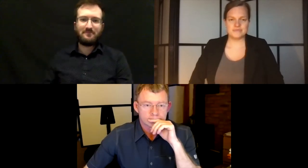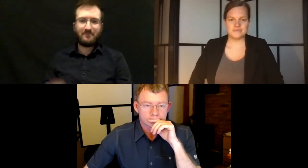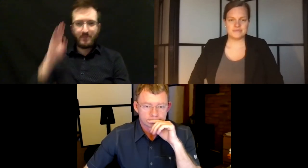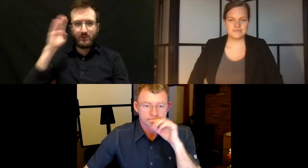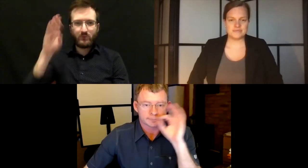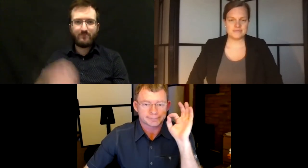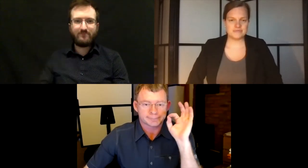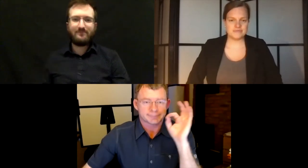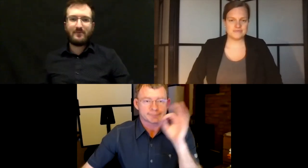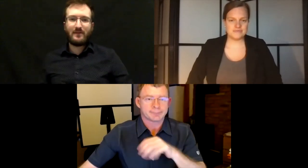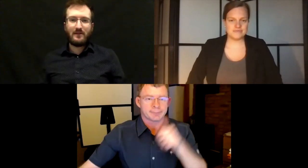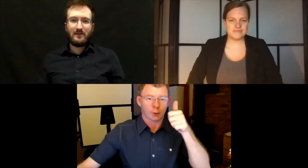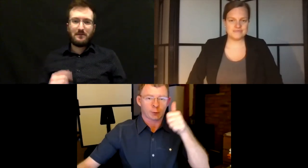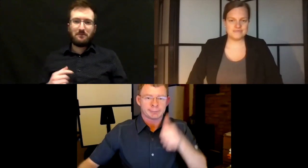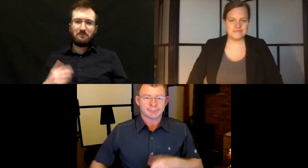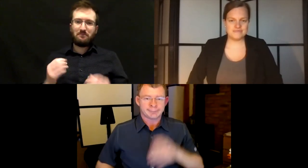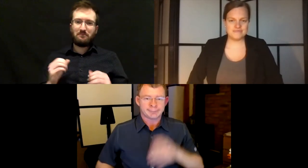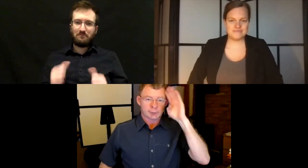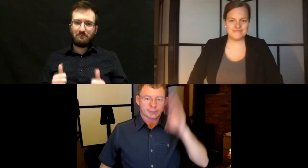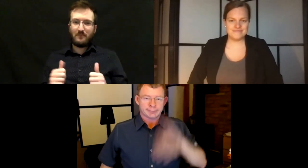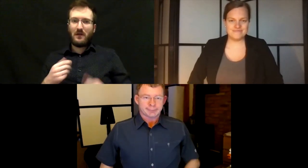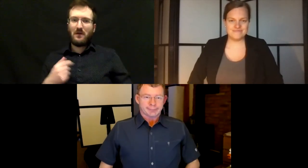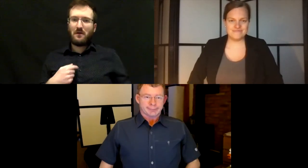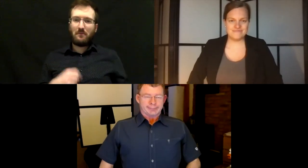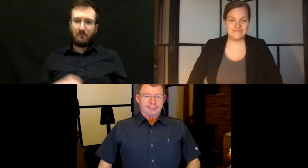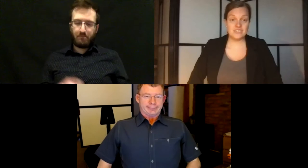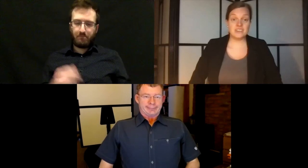Great. Hi, Bruce. Hi.